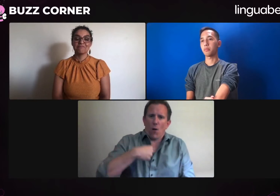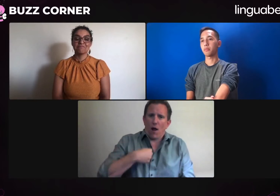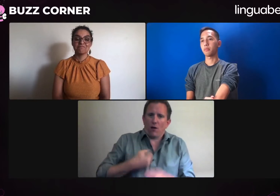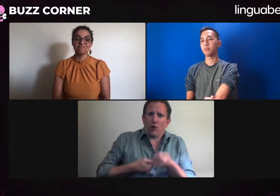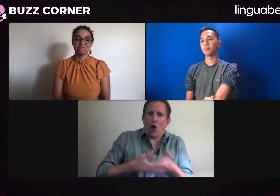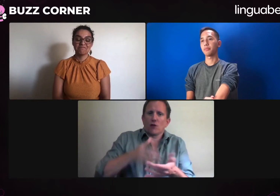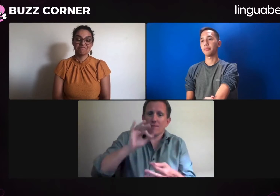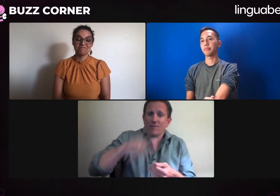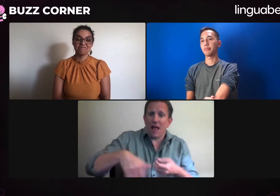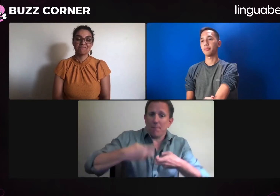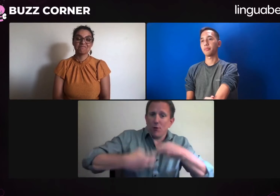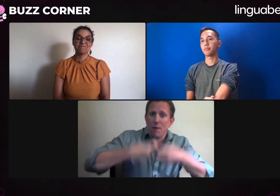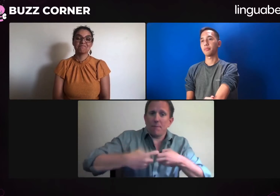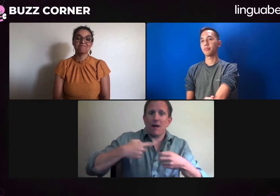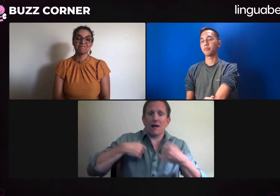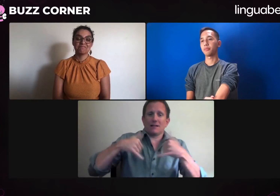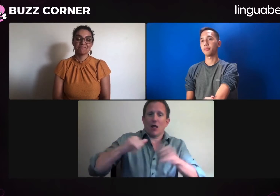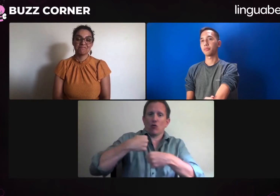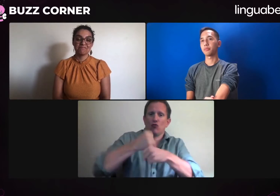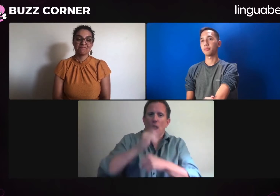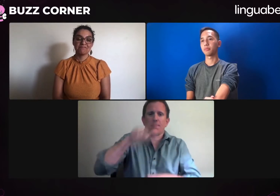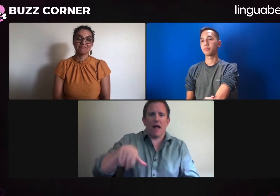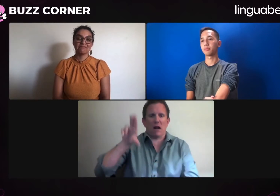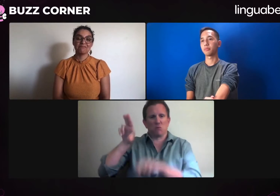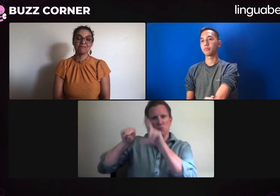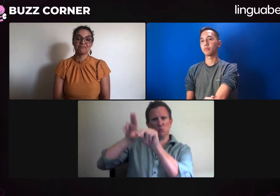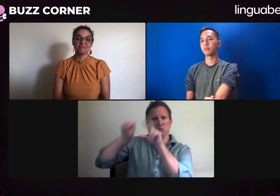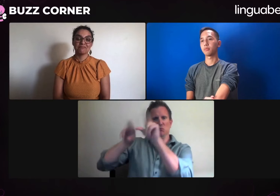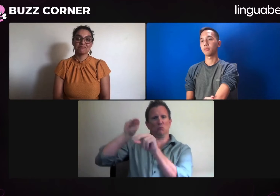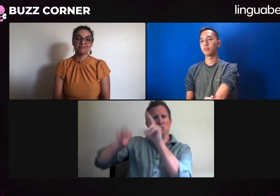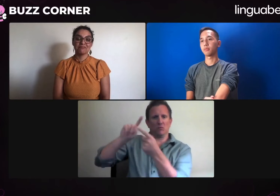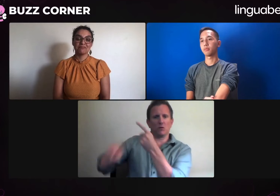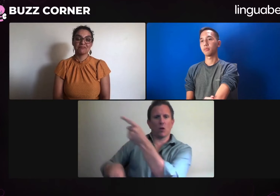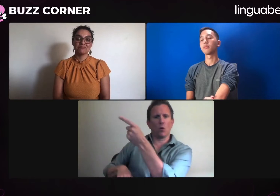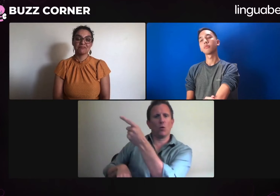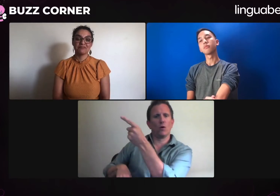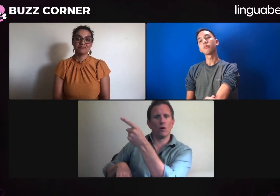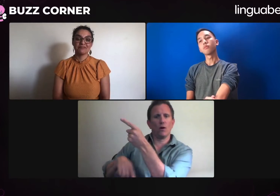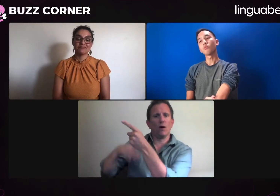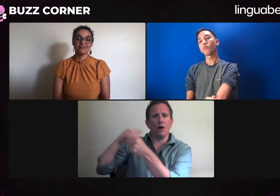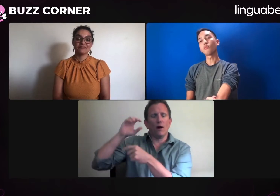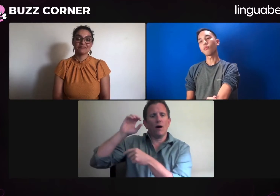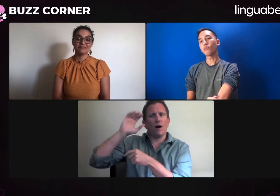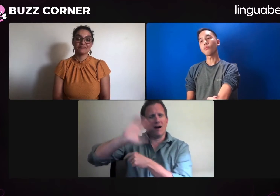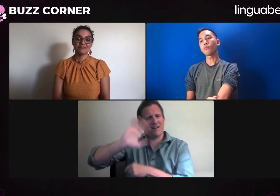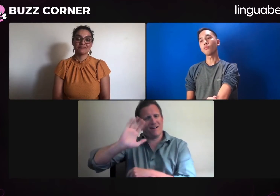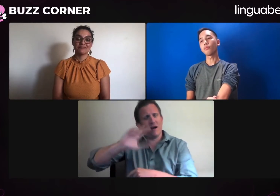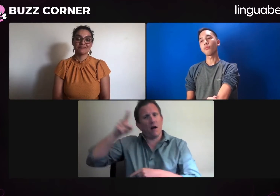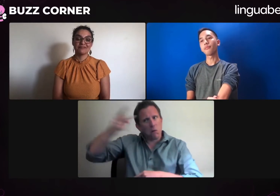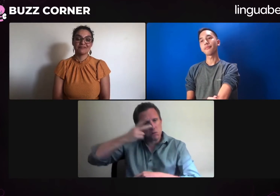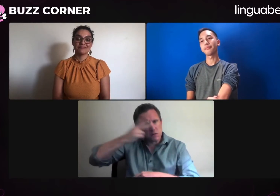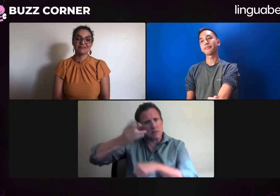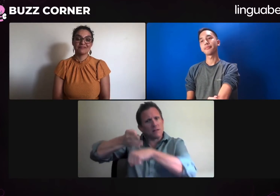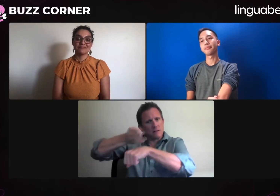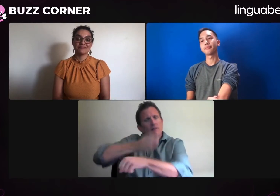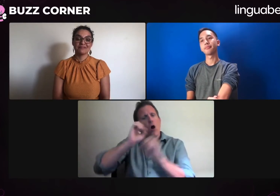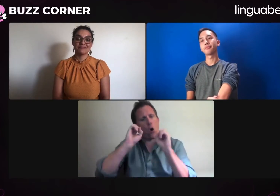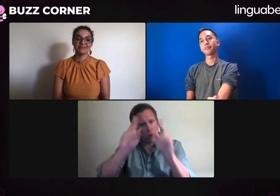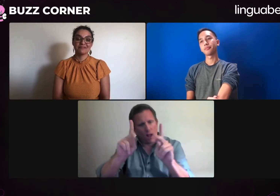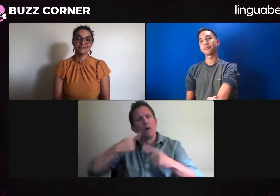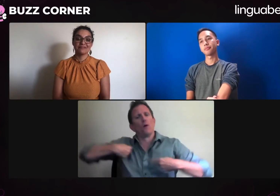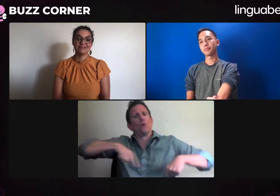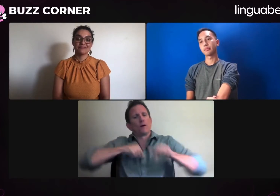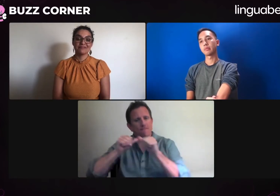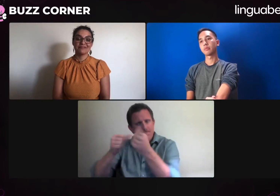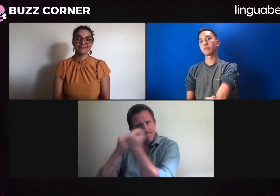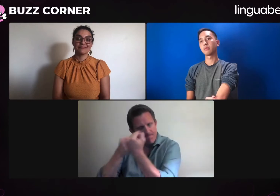some changes. And so, interestingly enough, I'm creating another layer, another